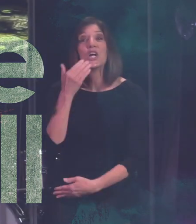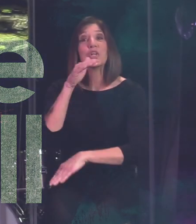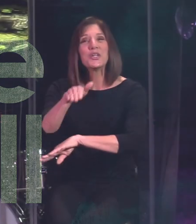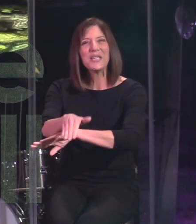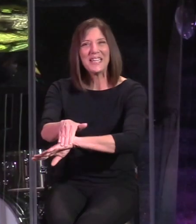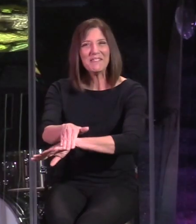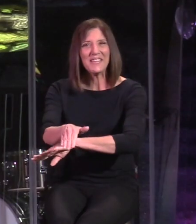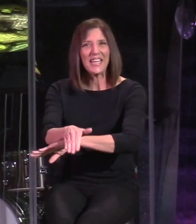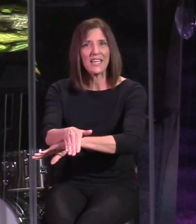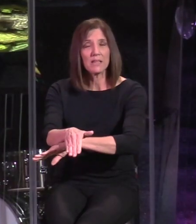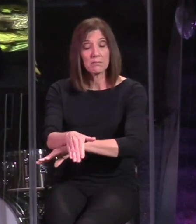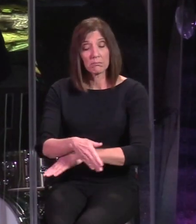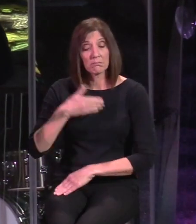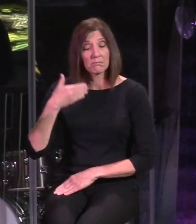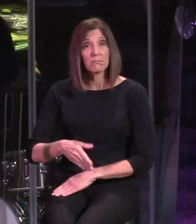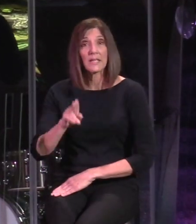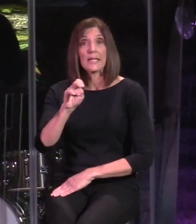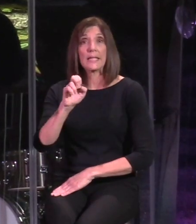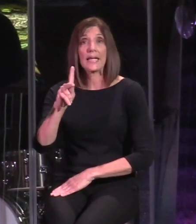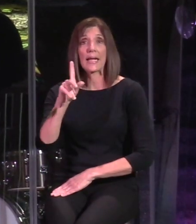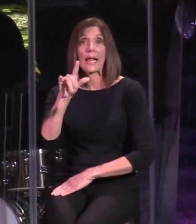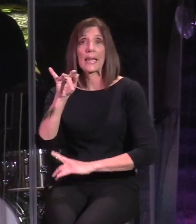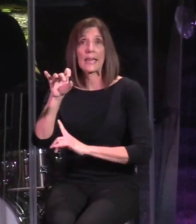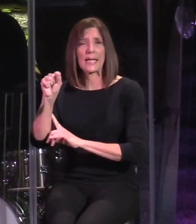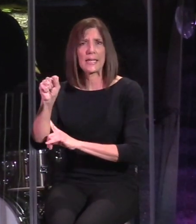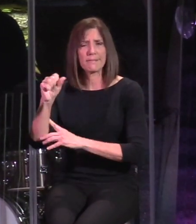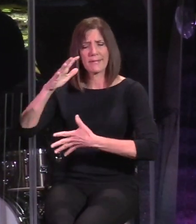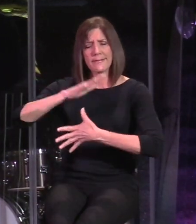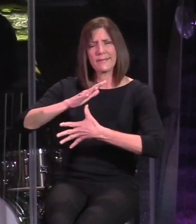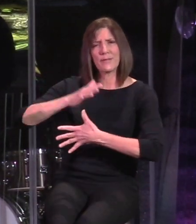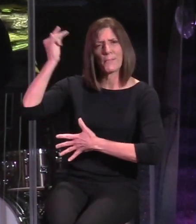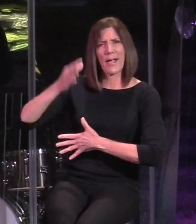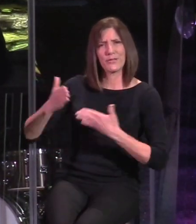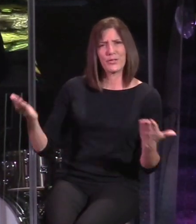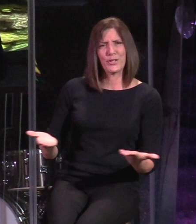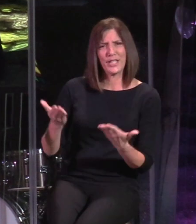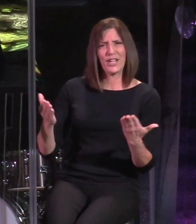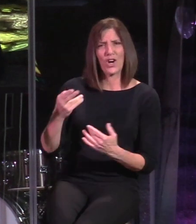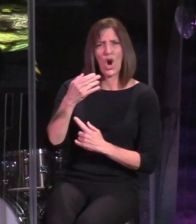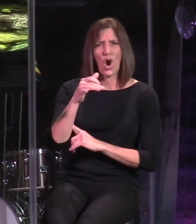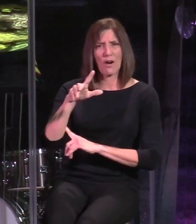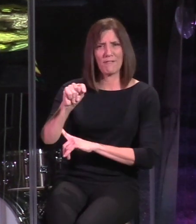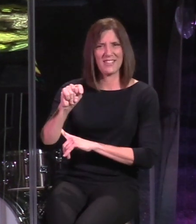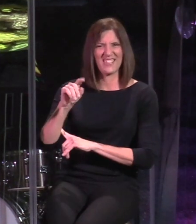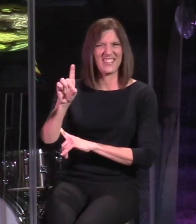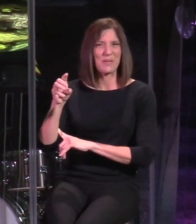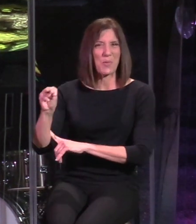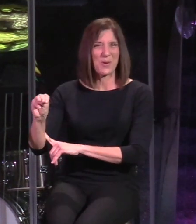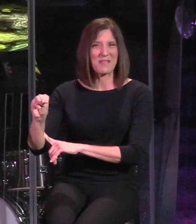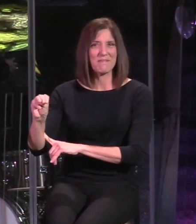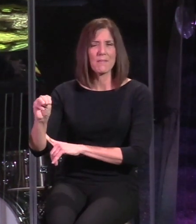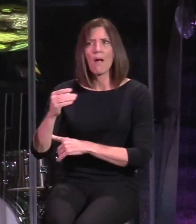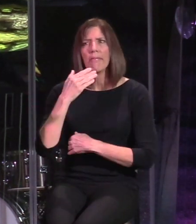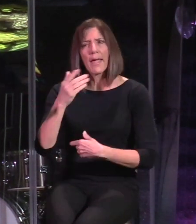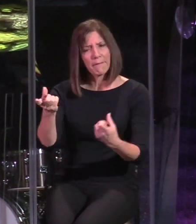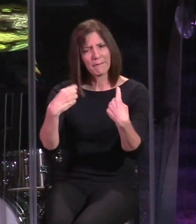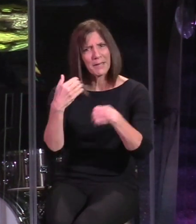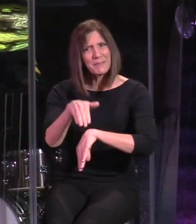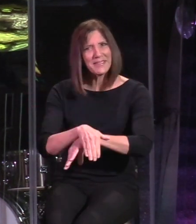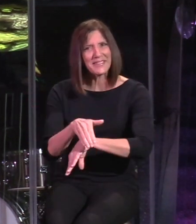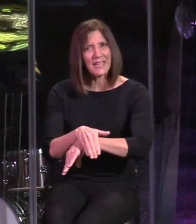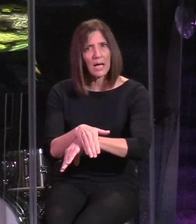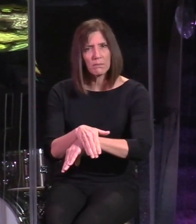Good evening. My name is Nick Lees, and I serve as the senior pastor here at Harvest Des Moines, and thank you for joining us tonight. We're here this